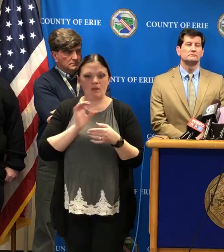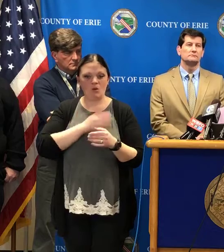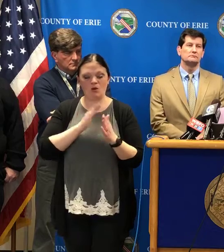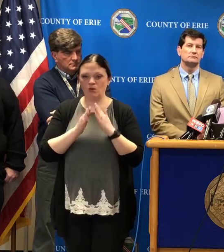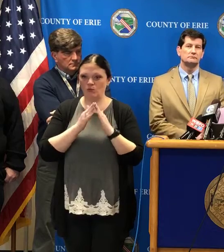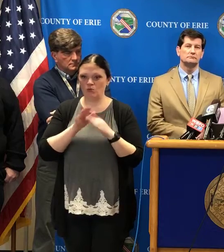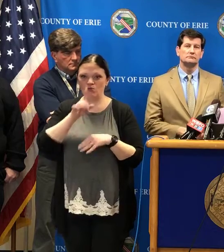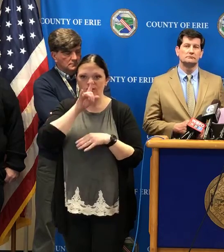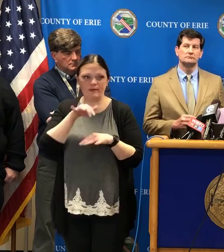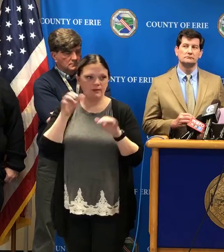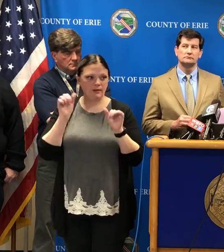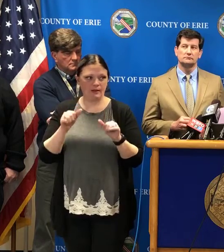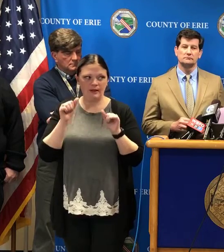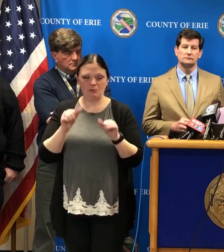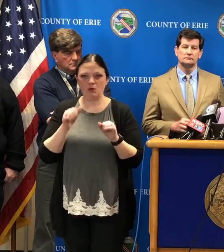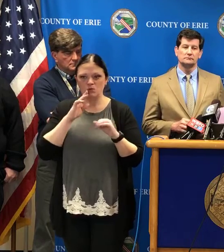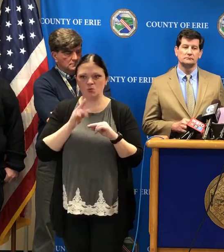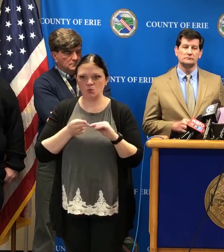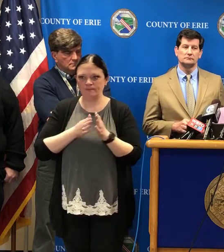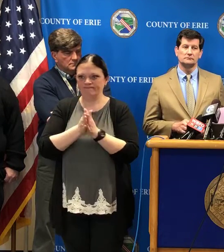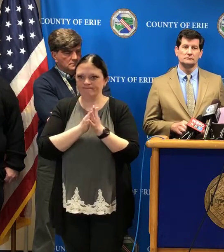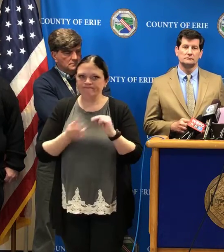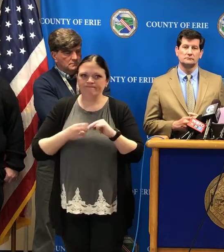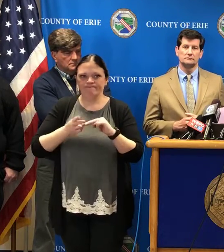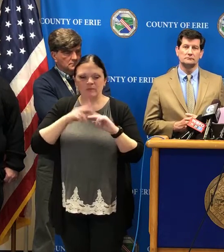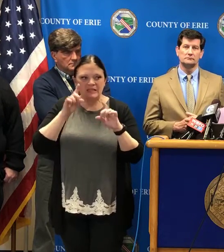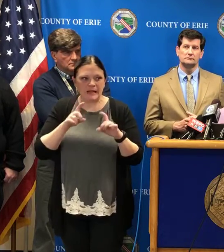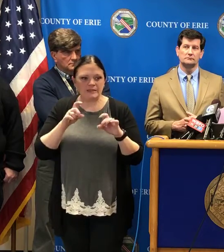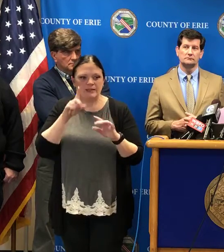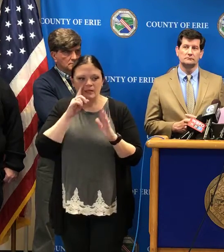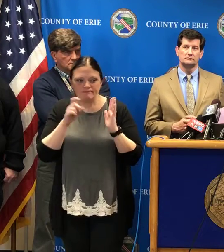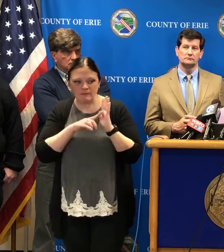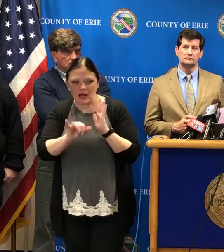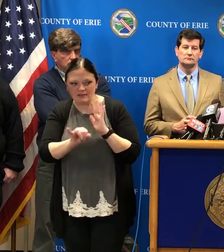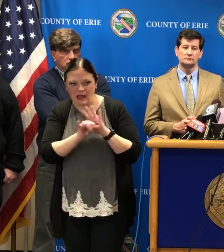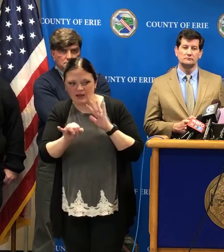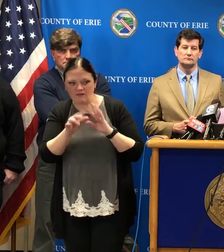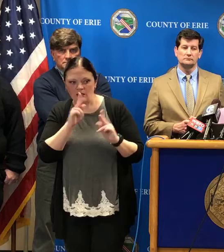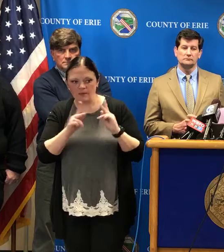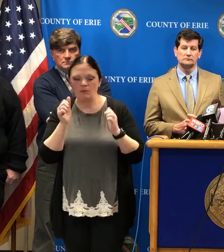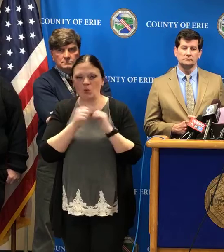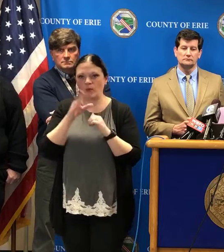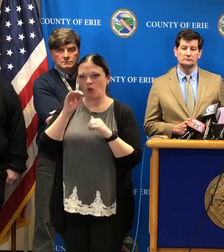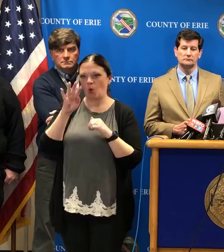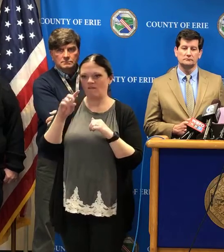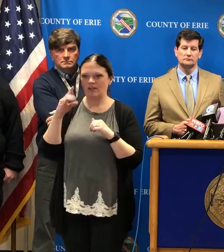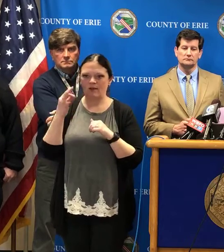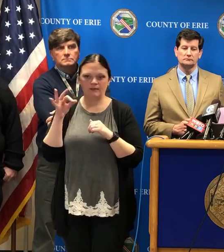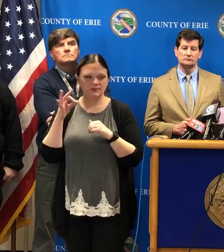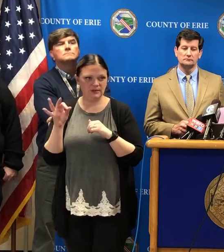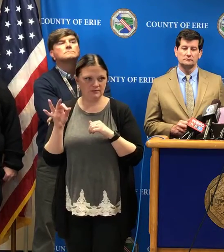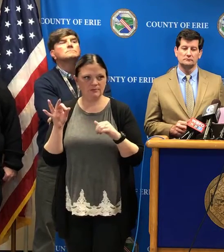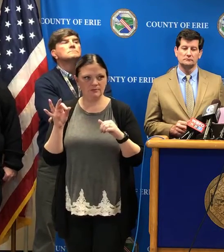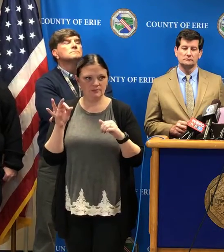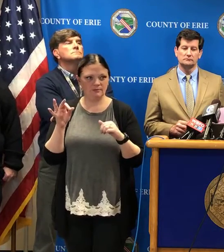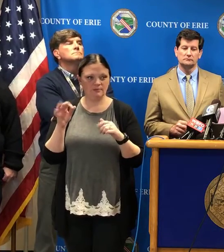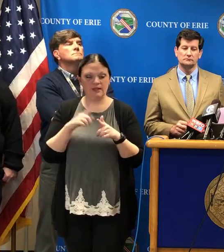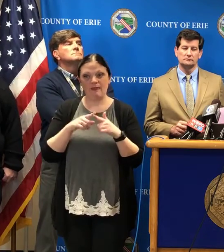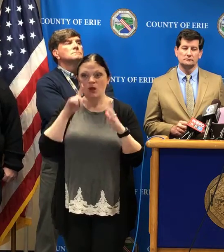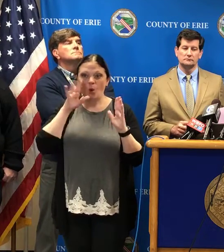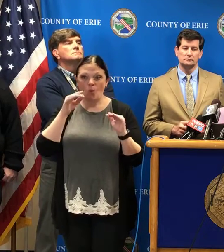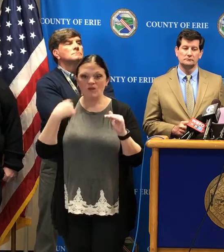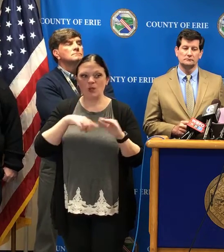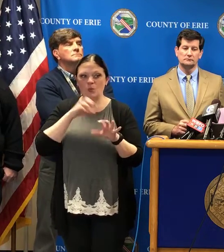really going to be able to rev up testing and identify people who have COVID-19, and hopefully we'll all be able to